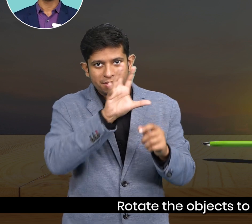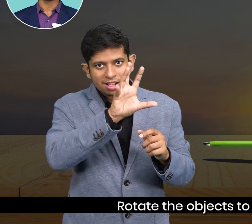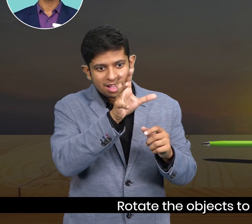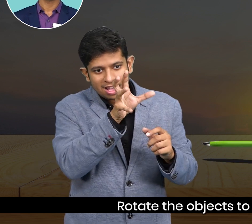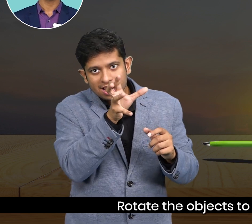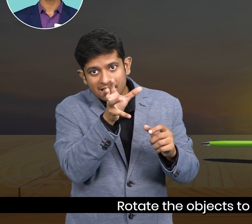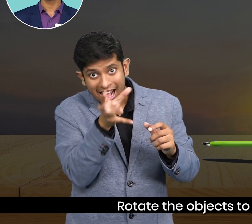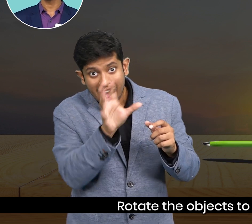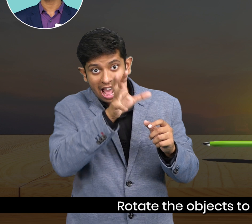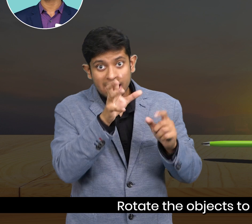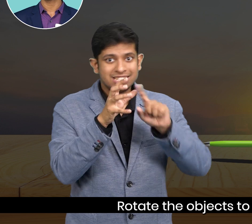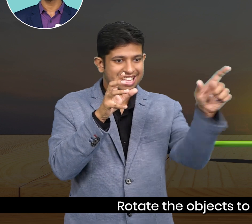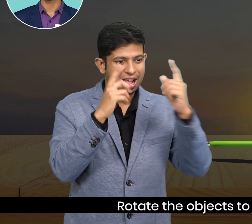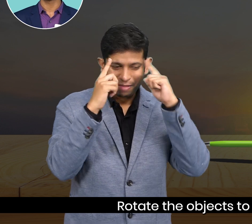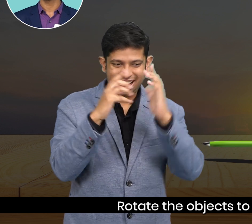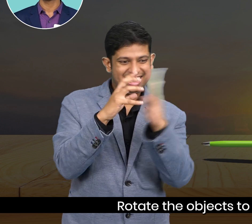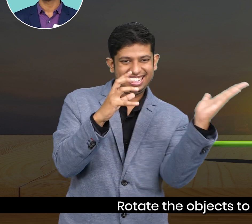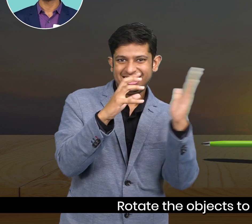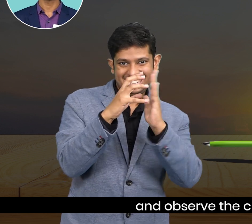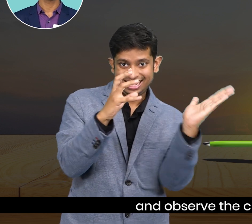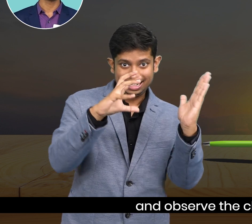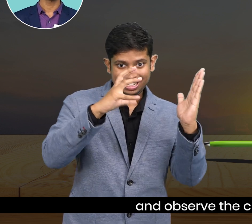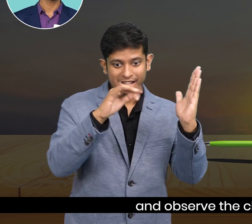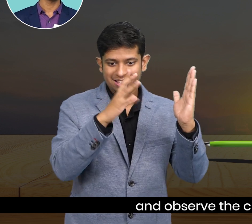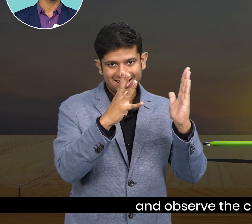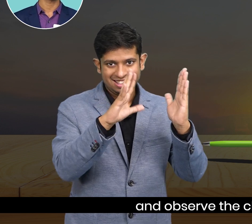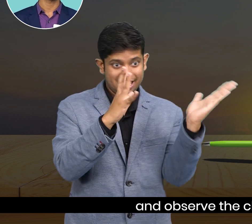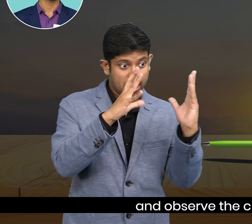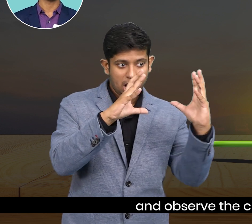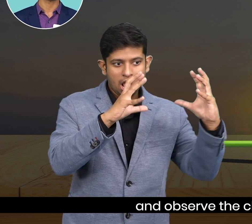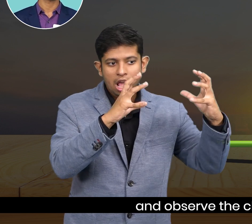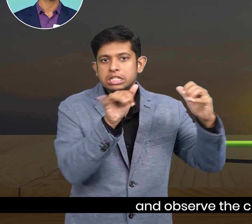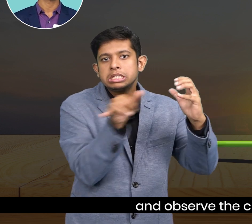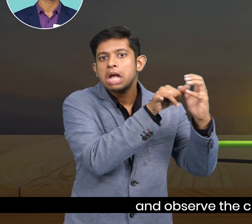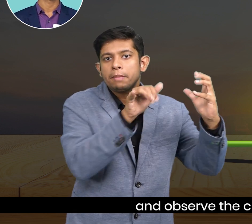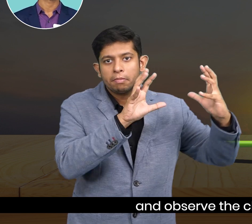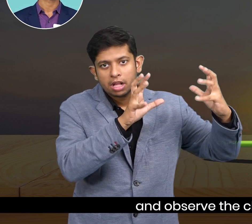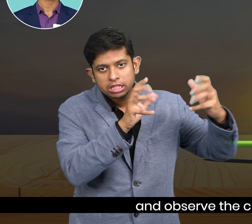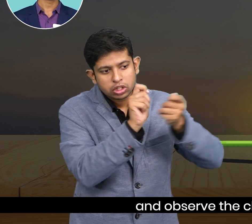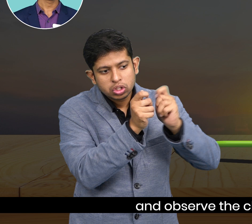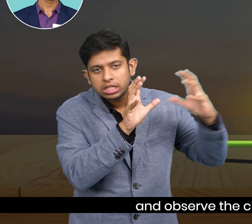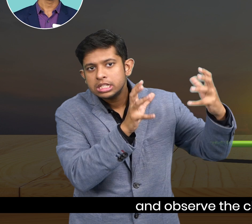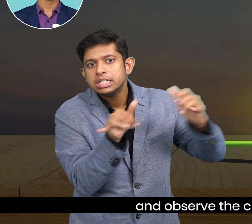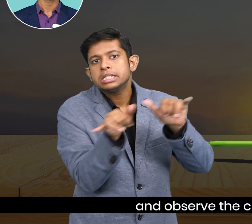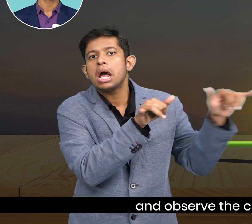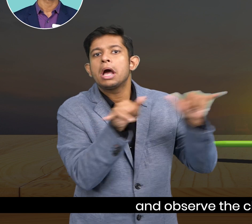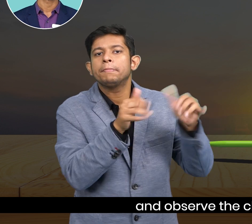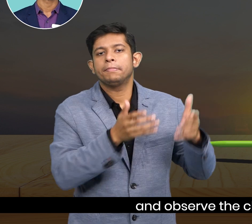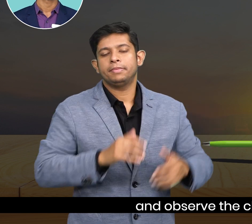the objects to change their positions and observe the changes in the shadows.